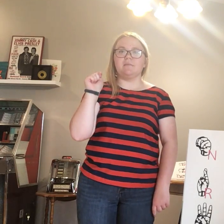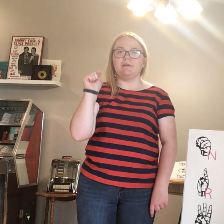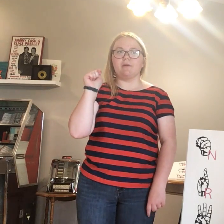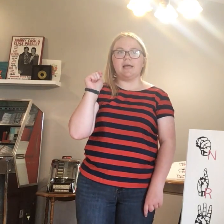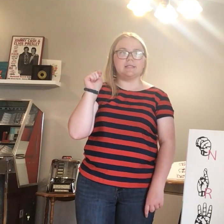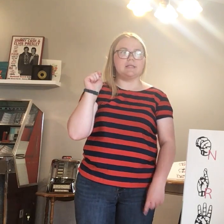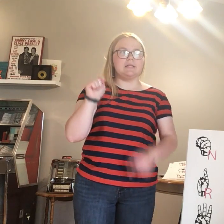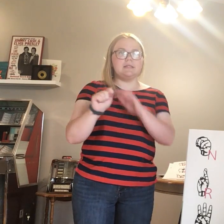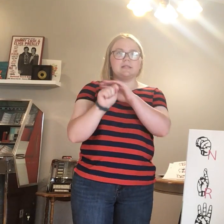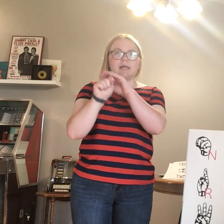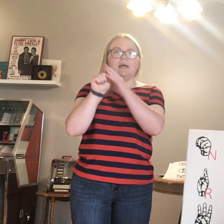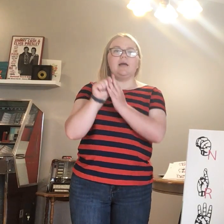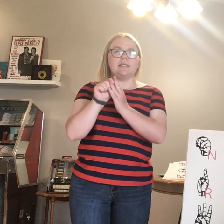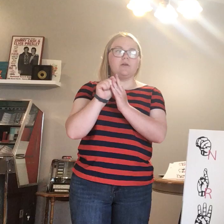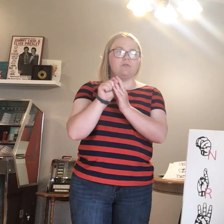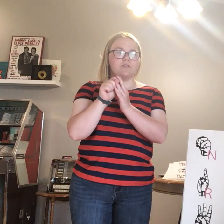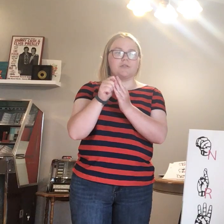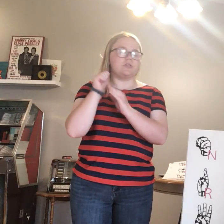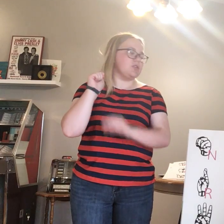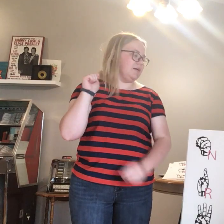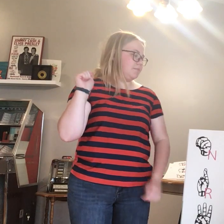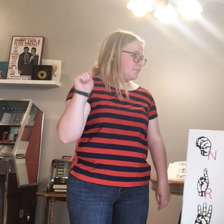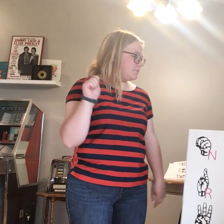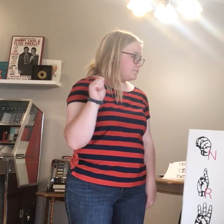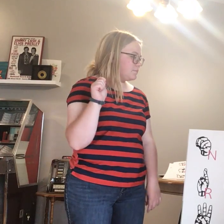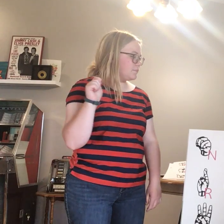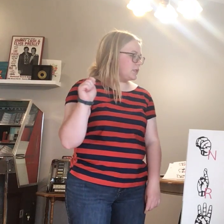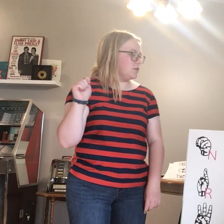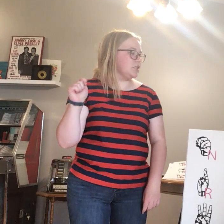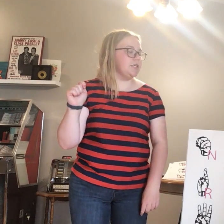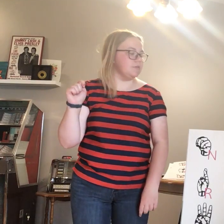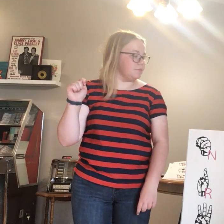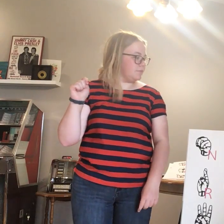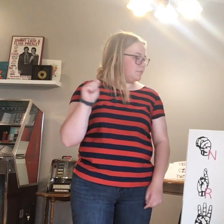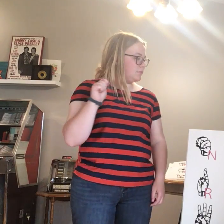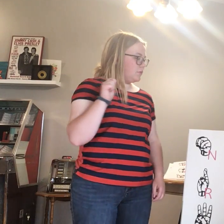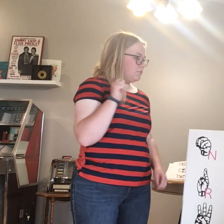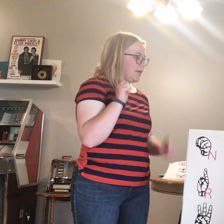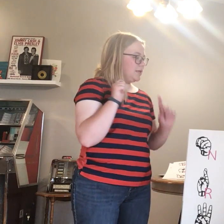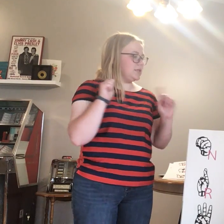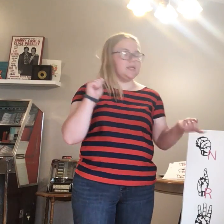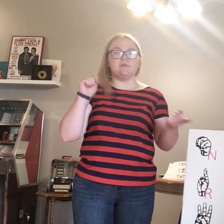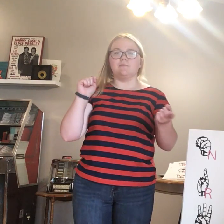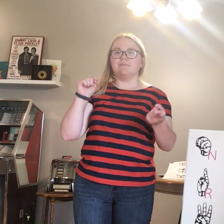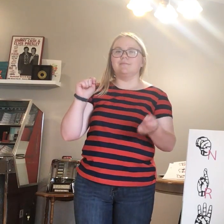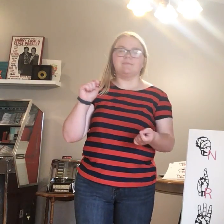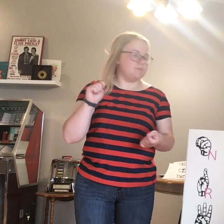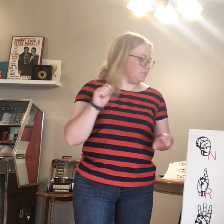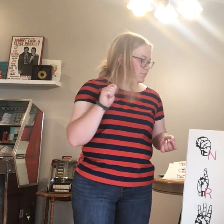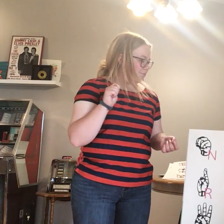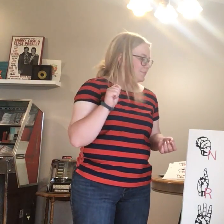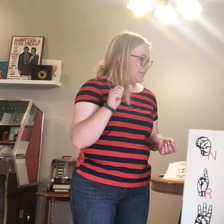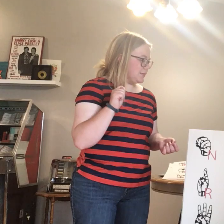be right. Kind of hugging over your thumb. Q. No, that is U. Yes,